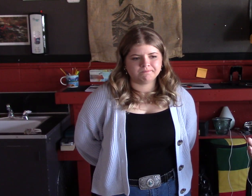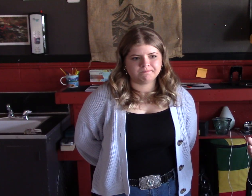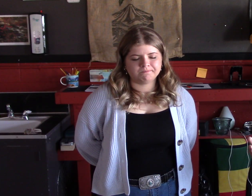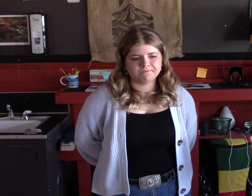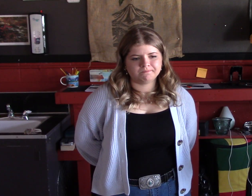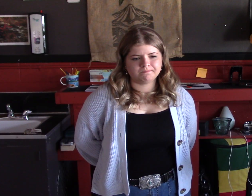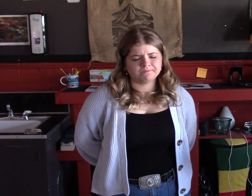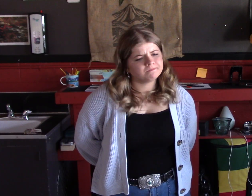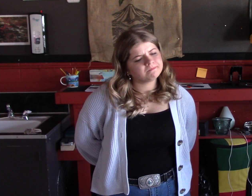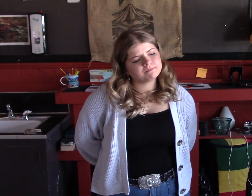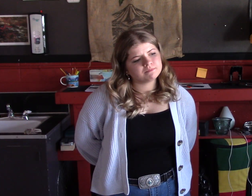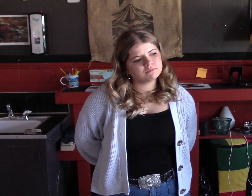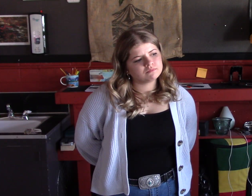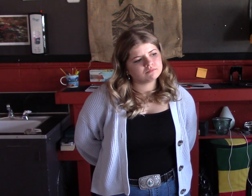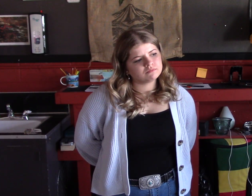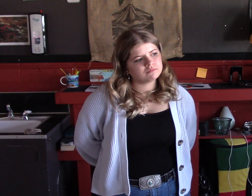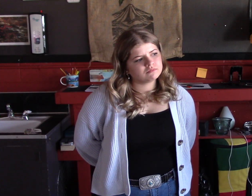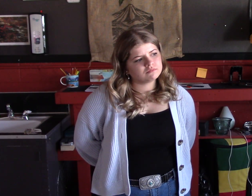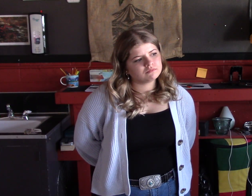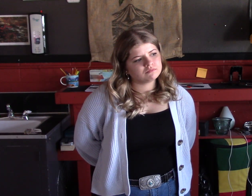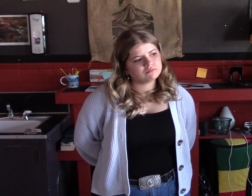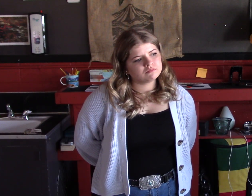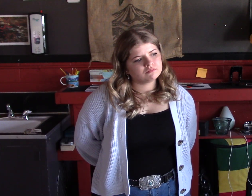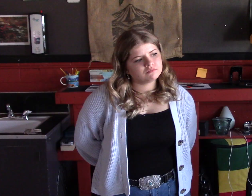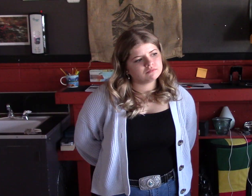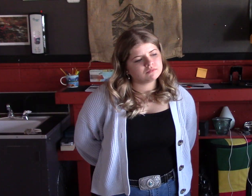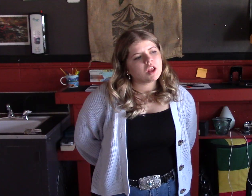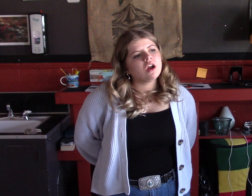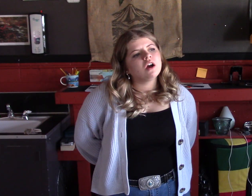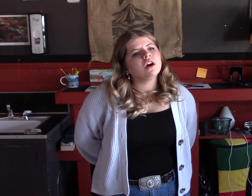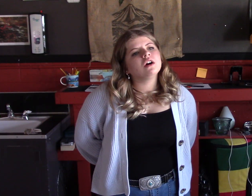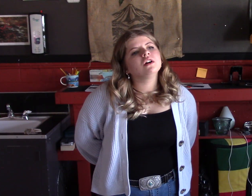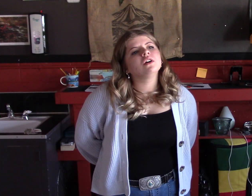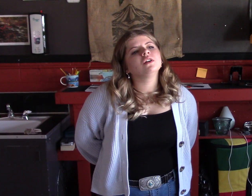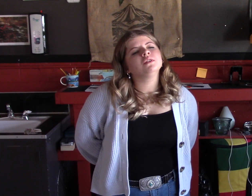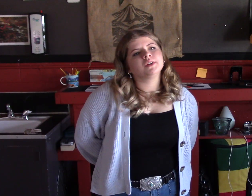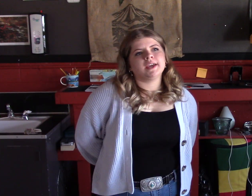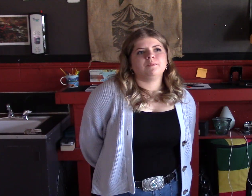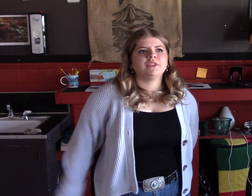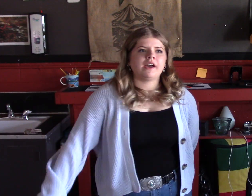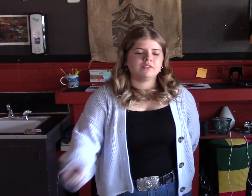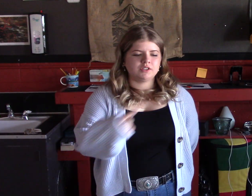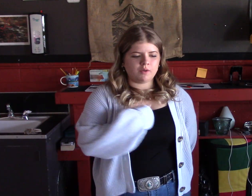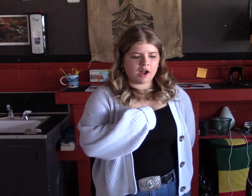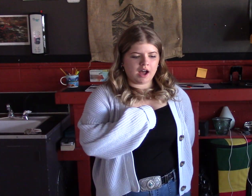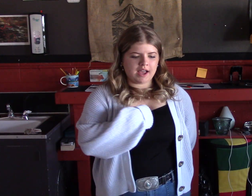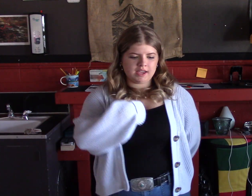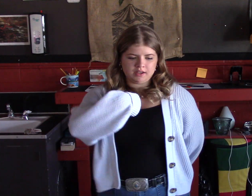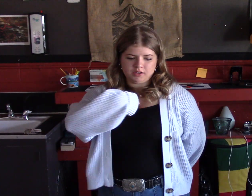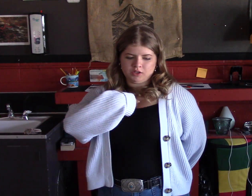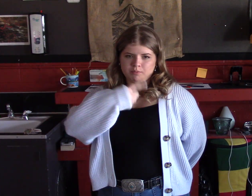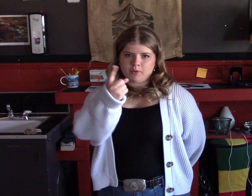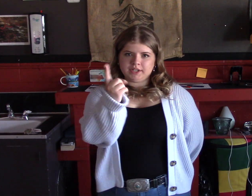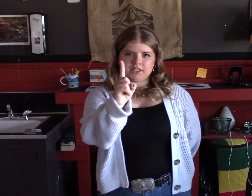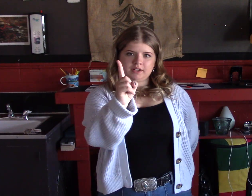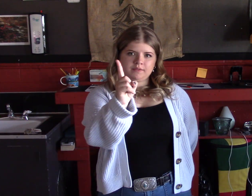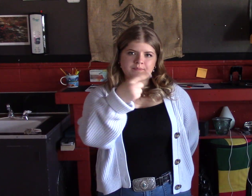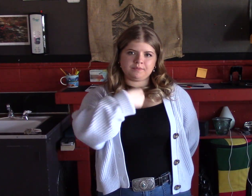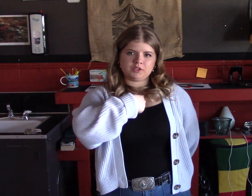there was a difference between I and there was one subtle thing about that. Oh, okay, yeah. So you're pointing to